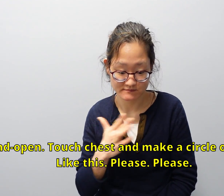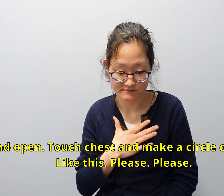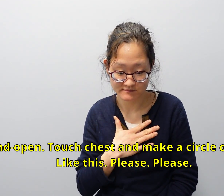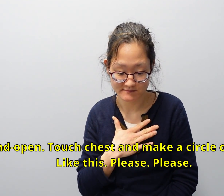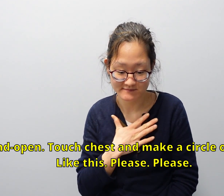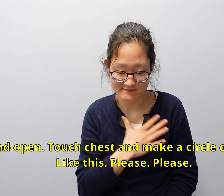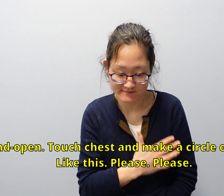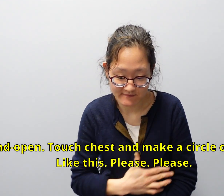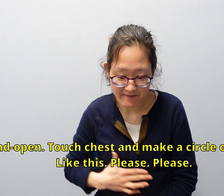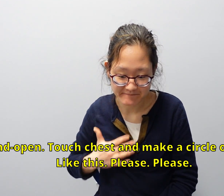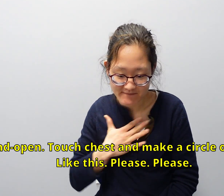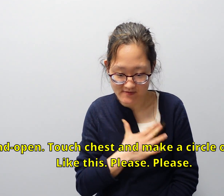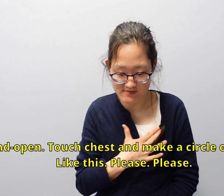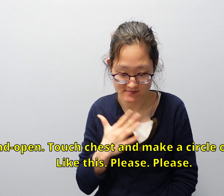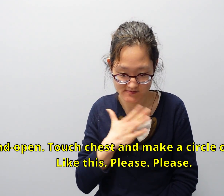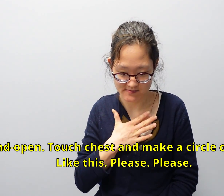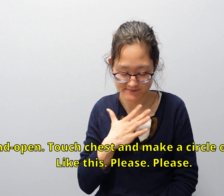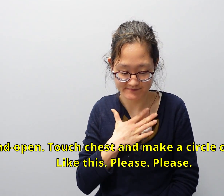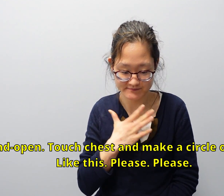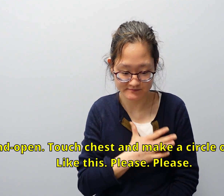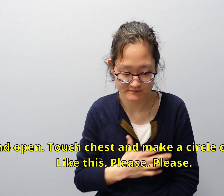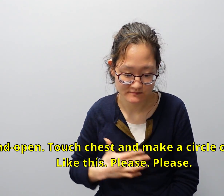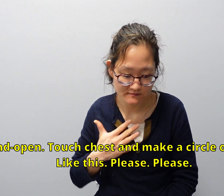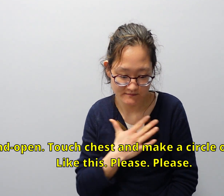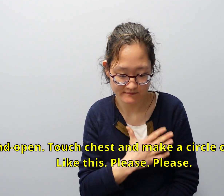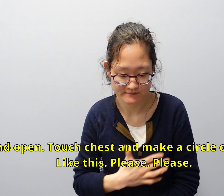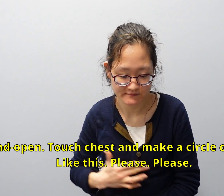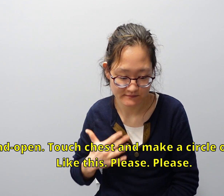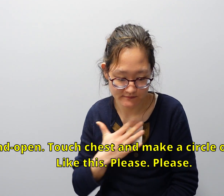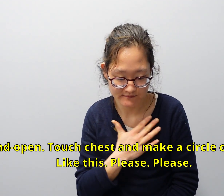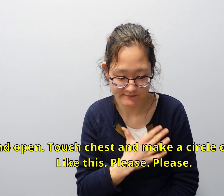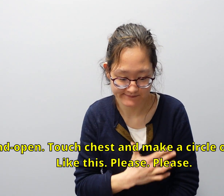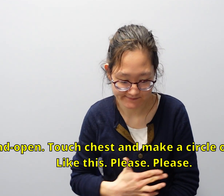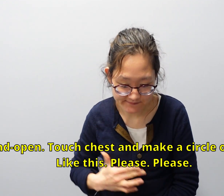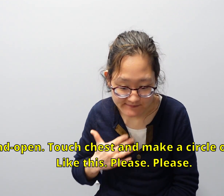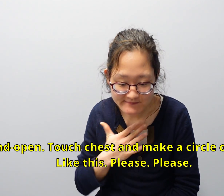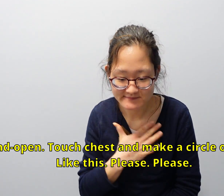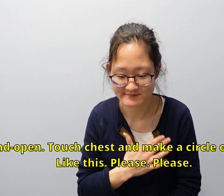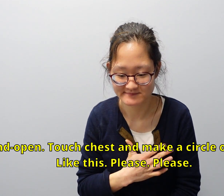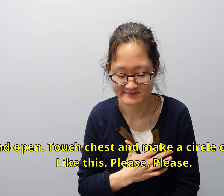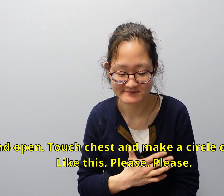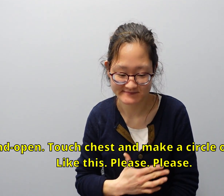make a circle on the chest, like this, please, please.